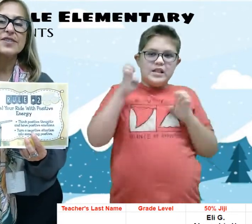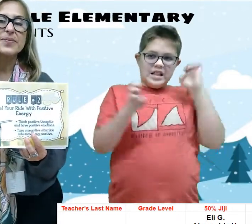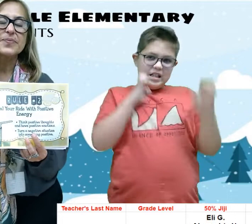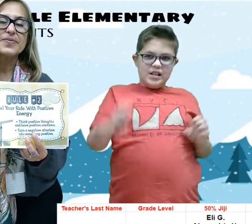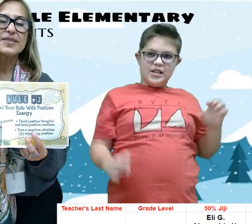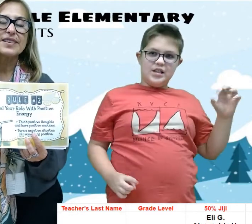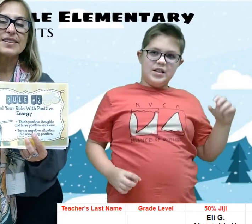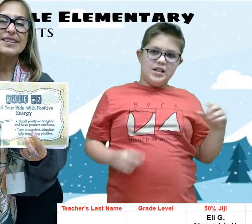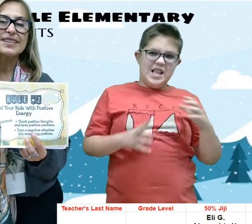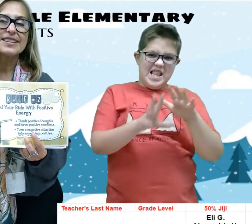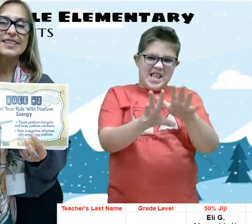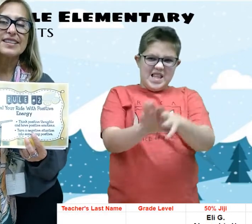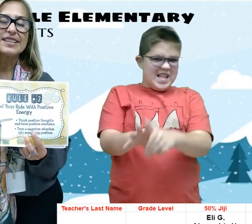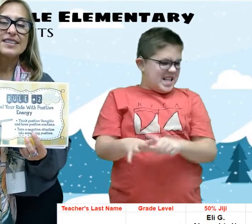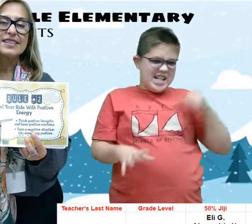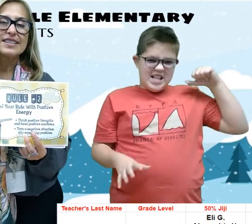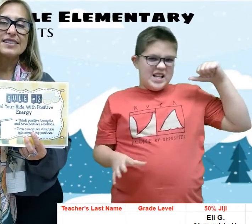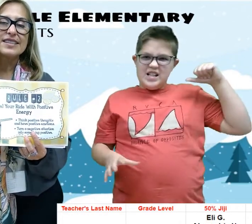negative.